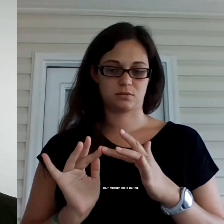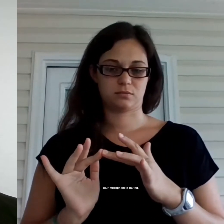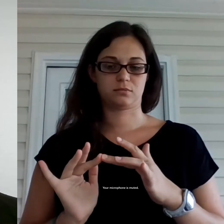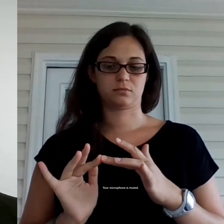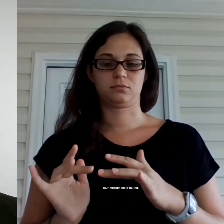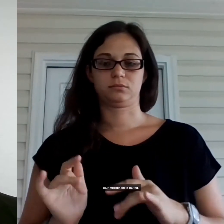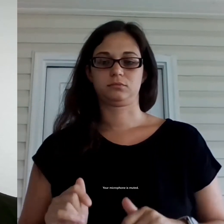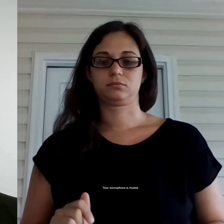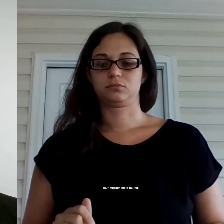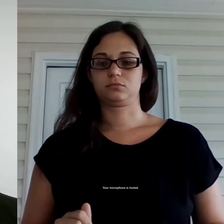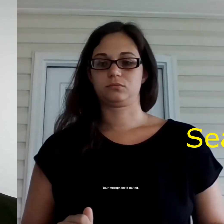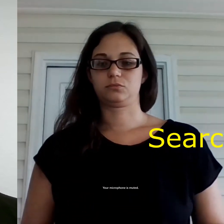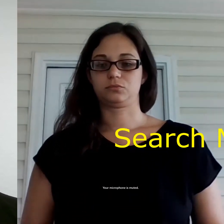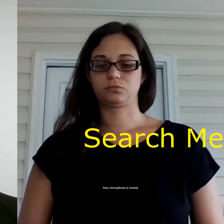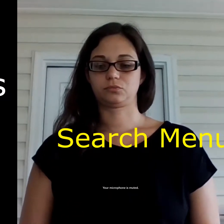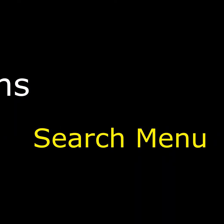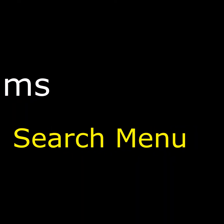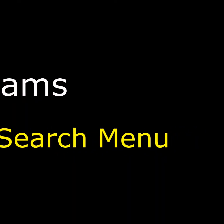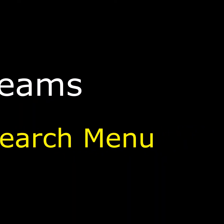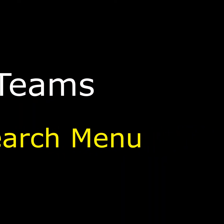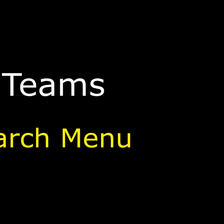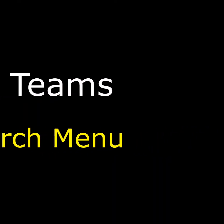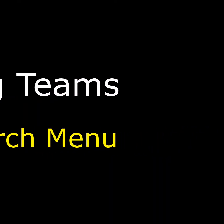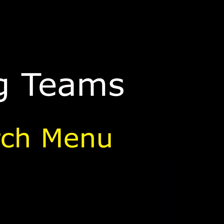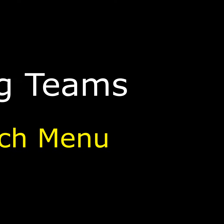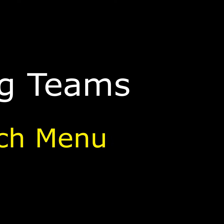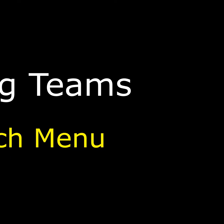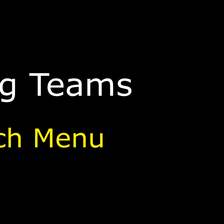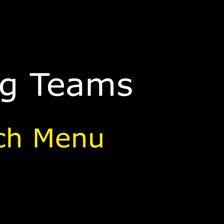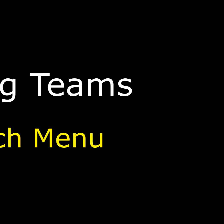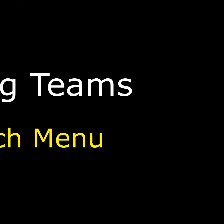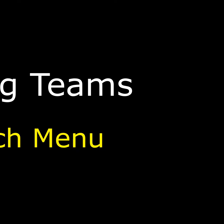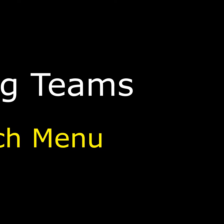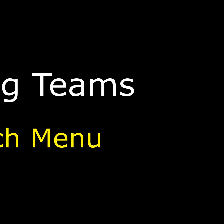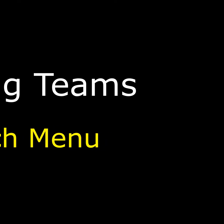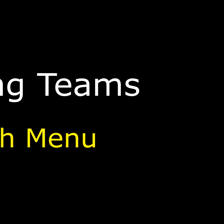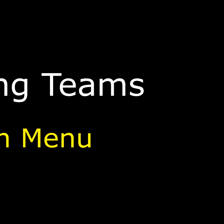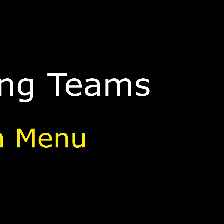if you have Teams installed on your computer?